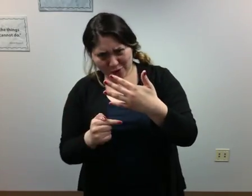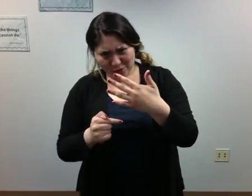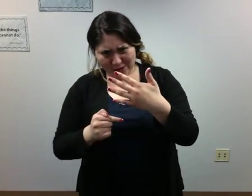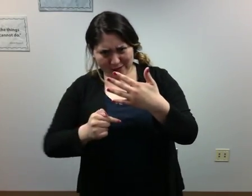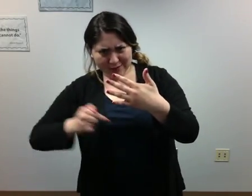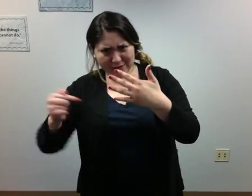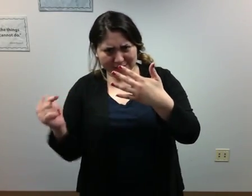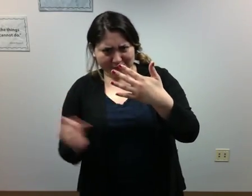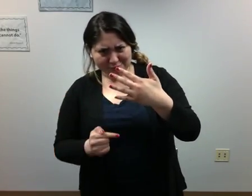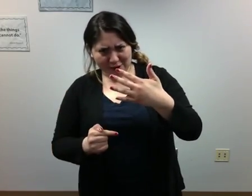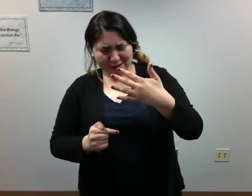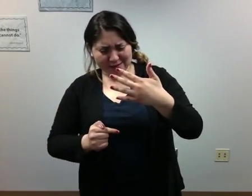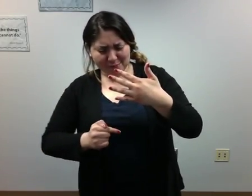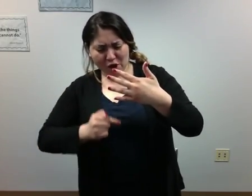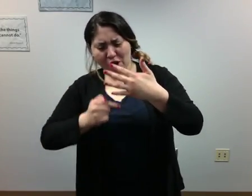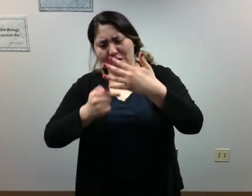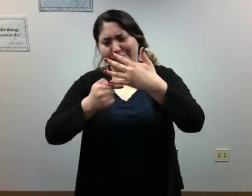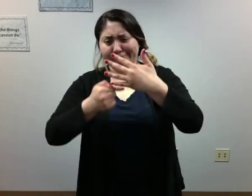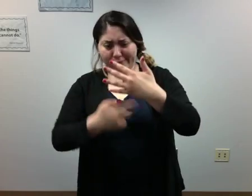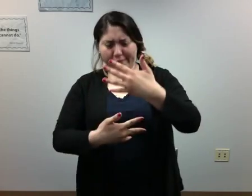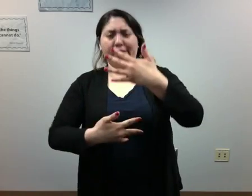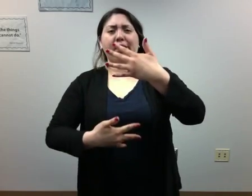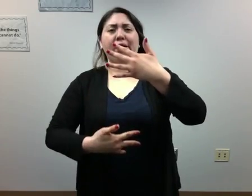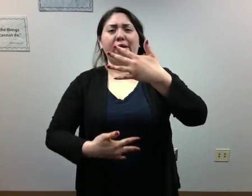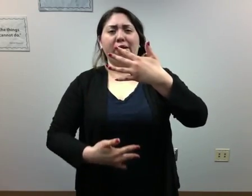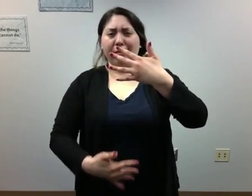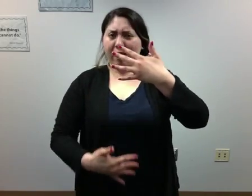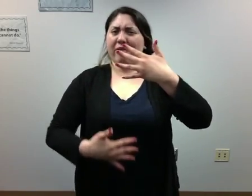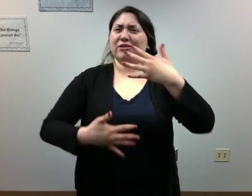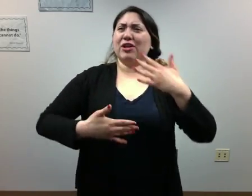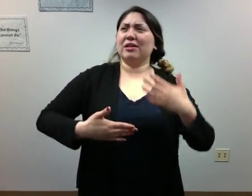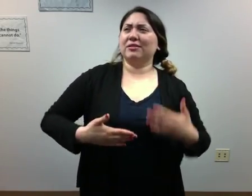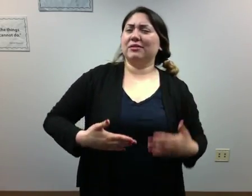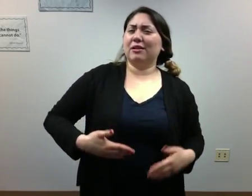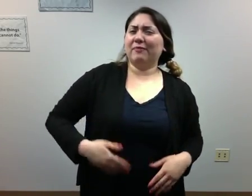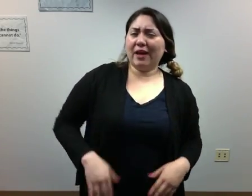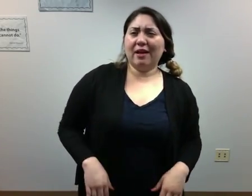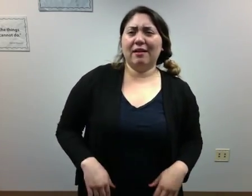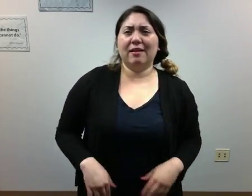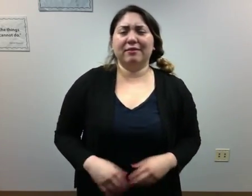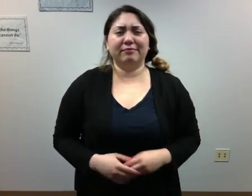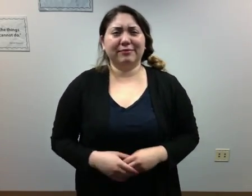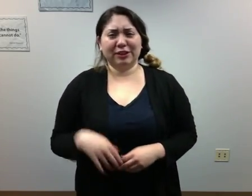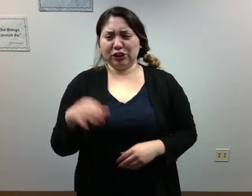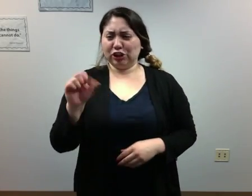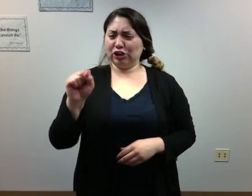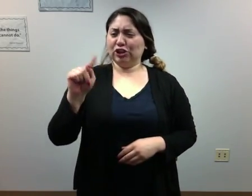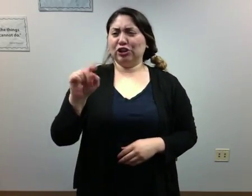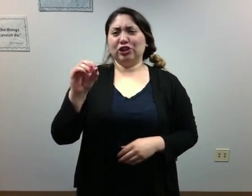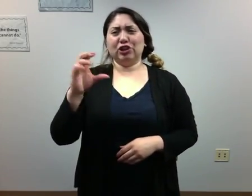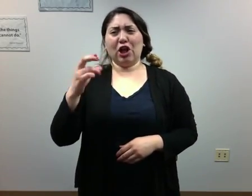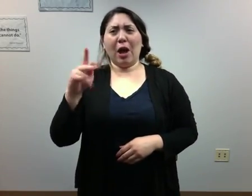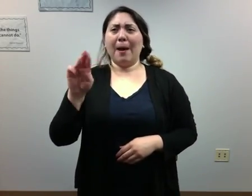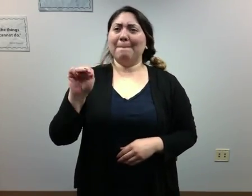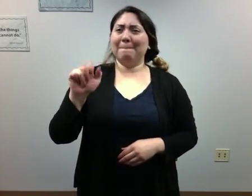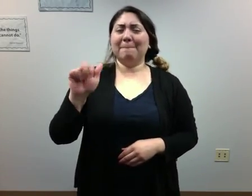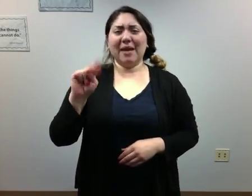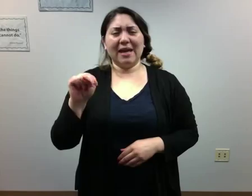North, Weinberger, Watt, Gorsuch, Lavelle, Stockman, Haig,